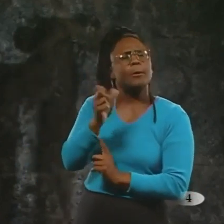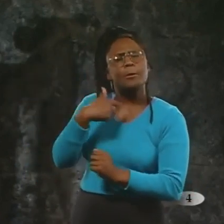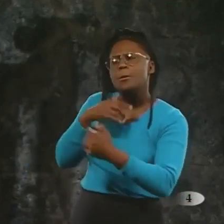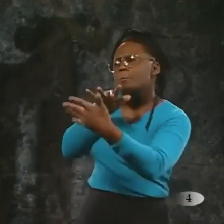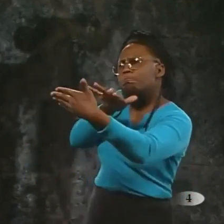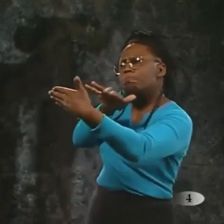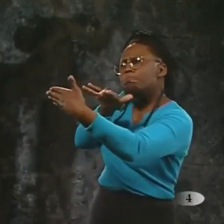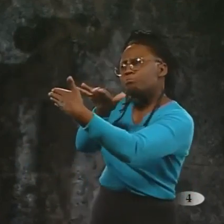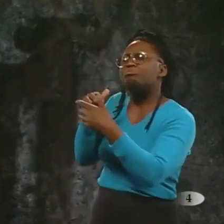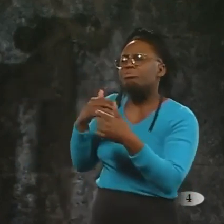fingerspelling.